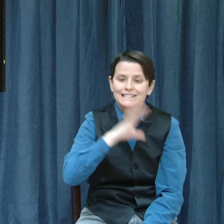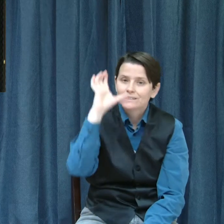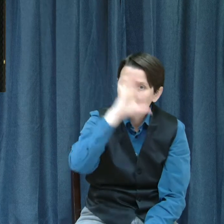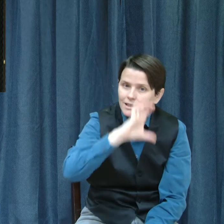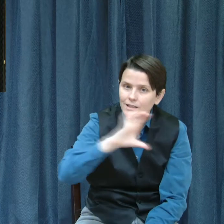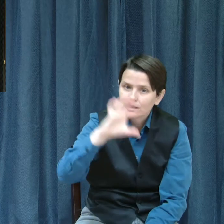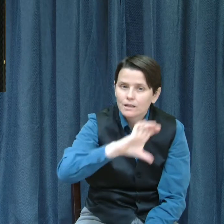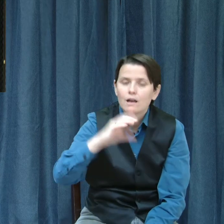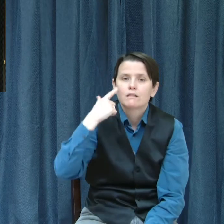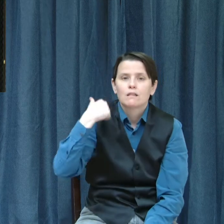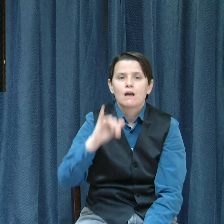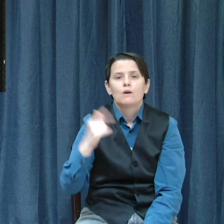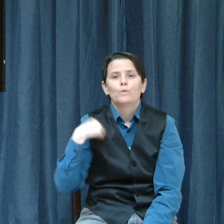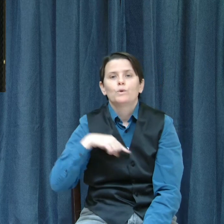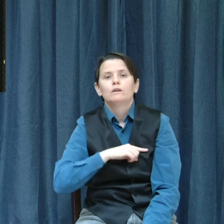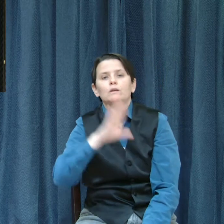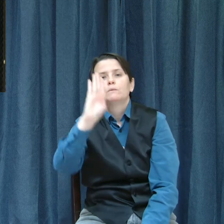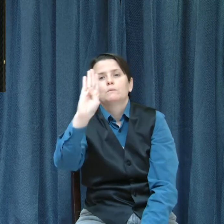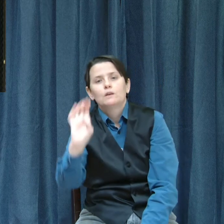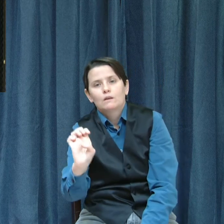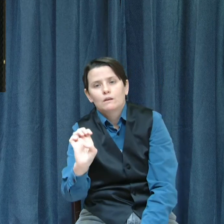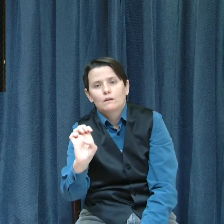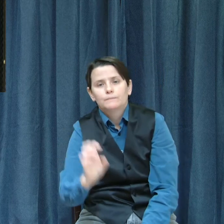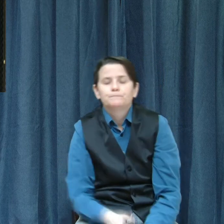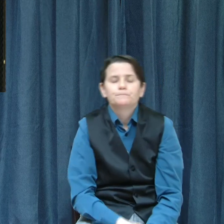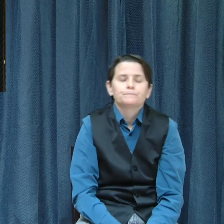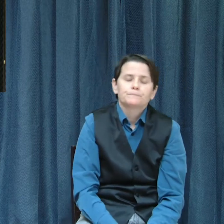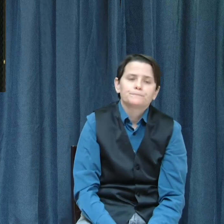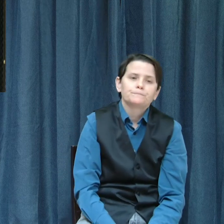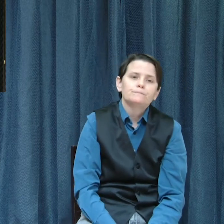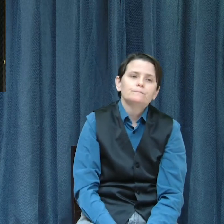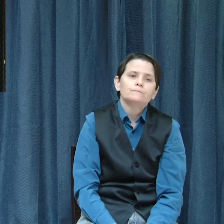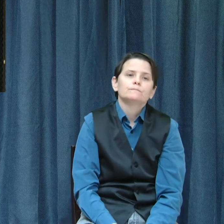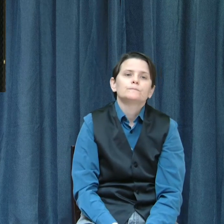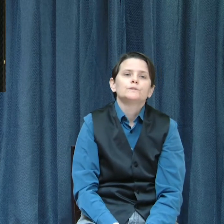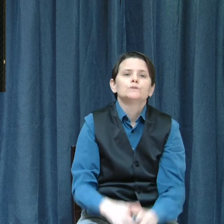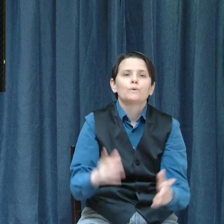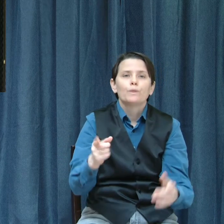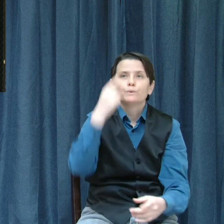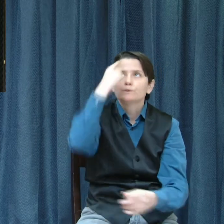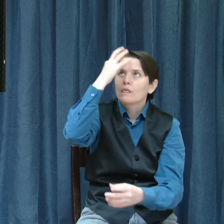be. So let's take these thoughts into our time of meditation.